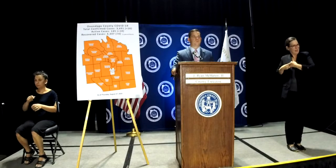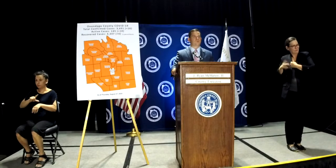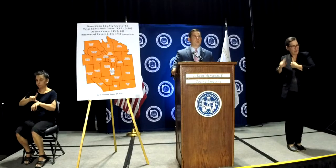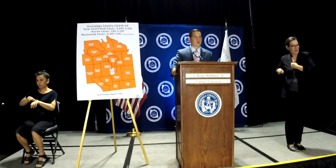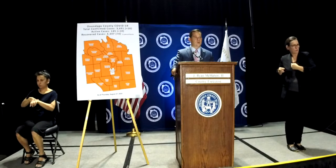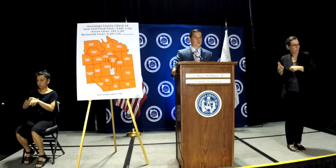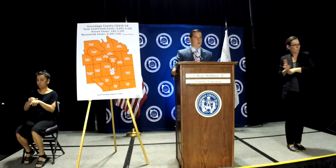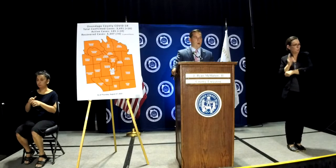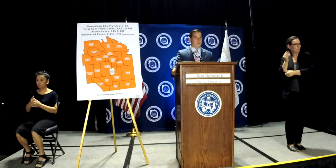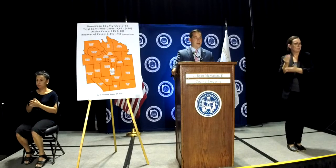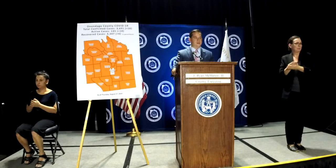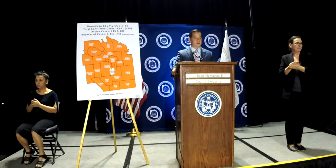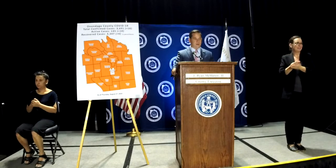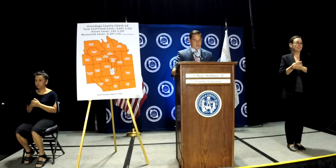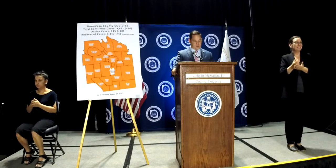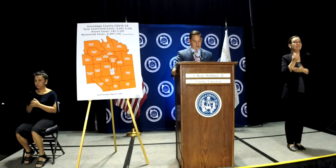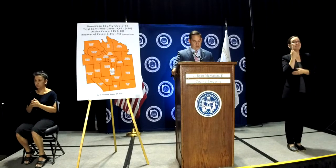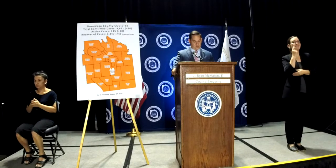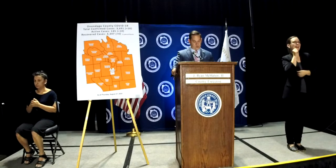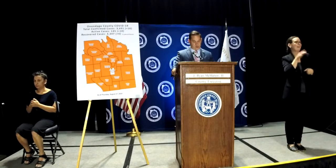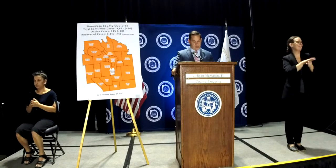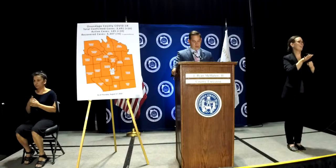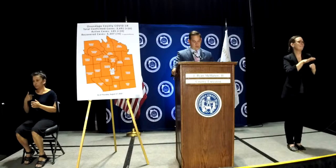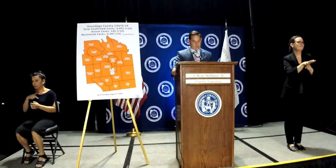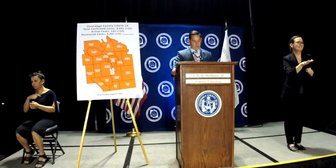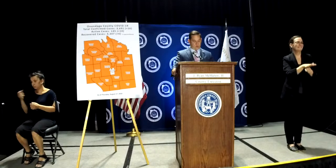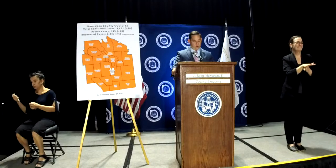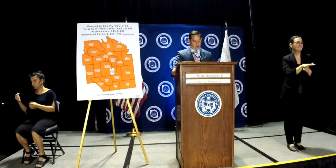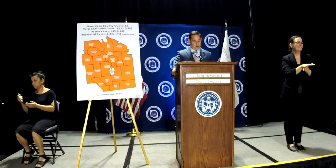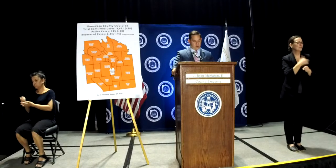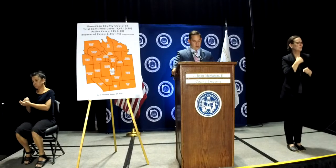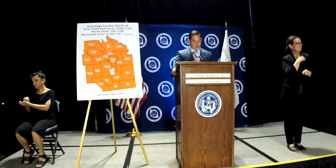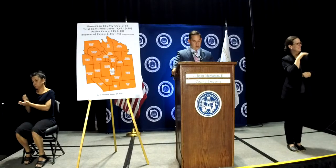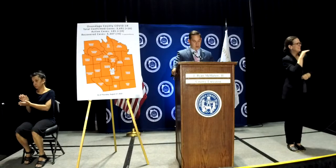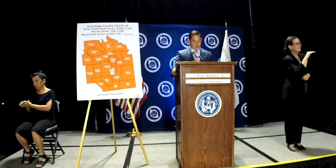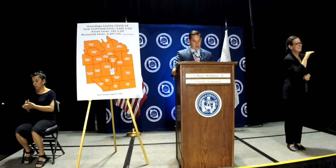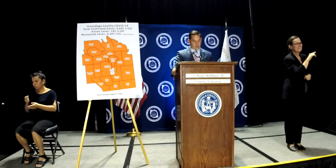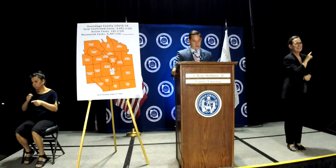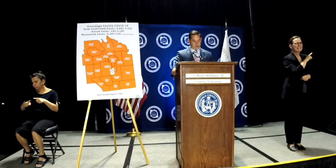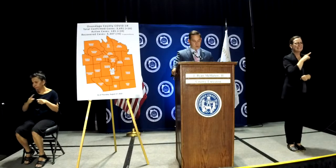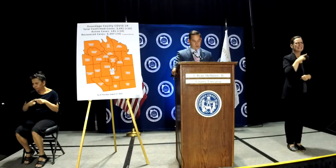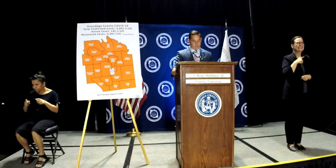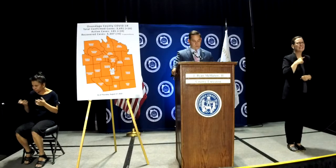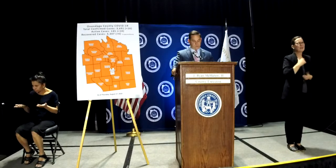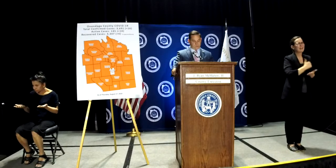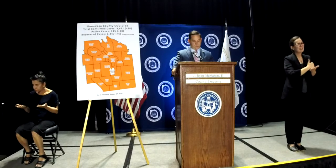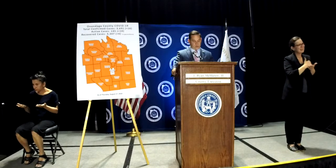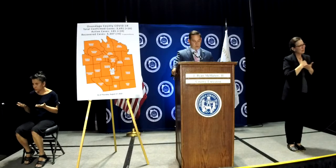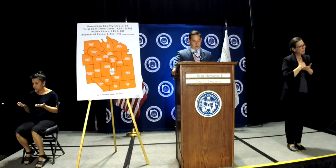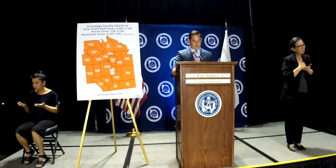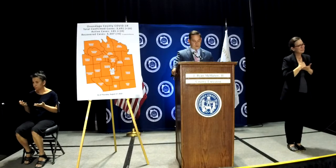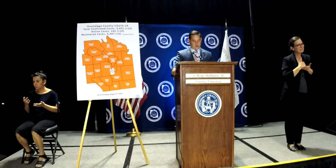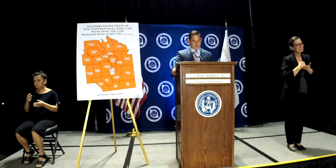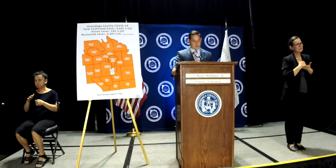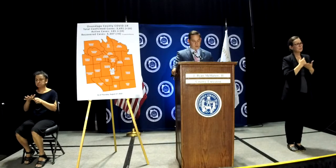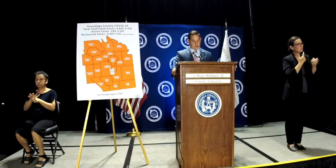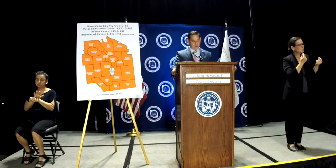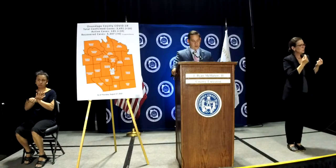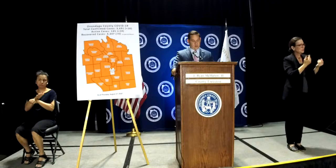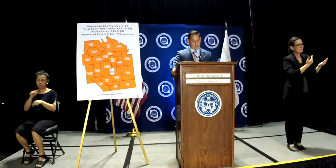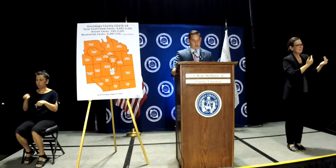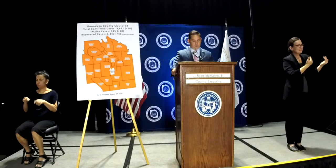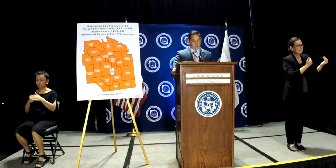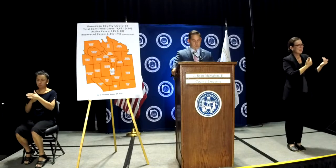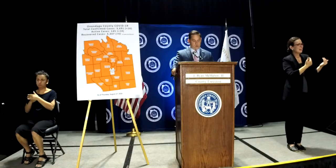enough. So I'll be asking the legislature on Tuesday for a resolution that will give us